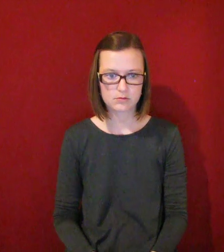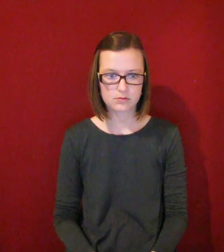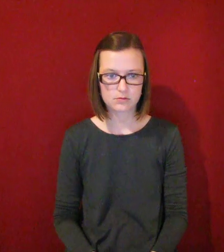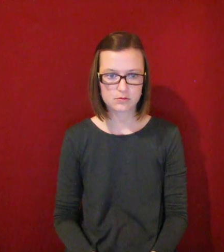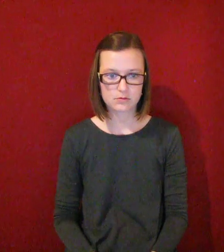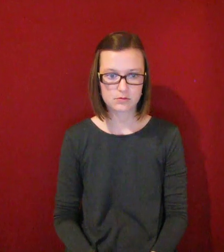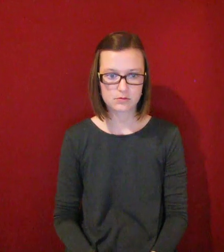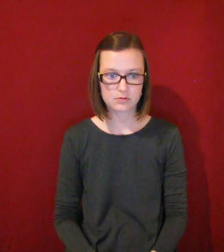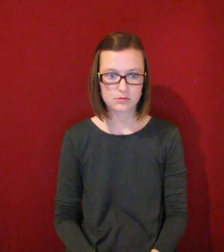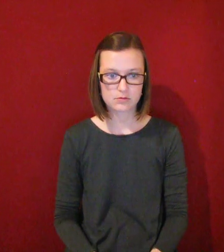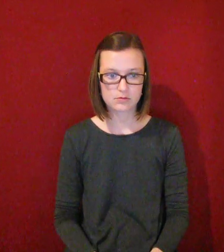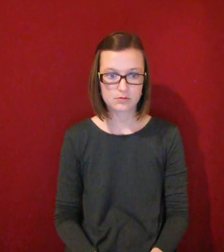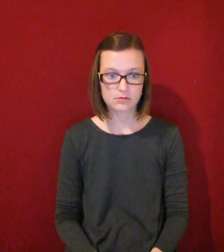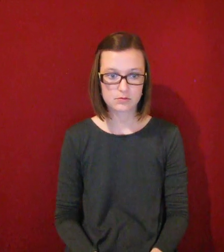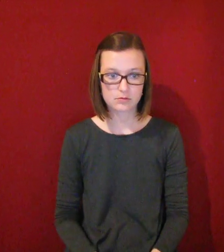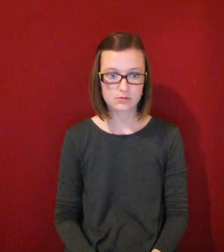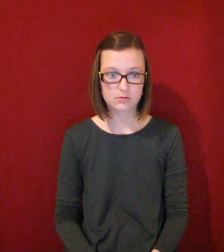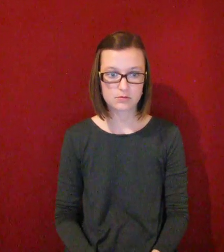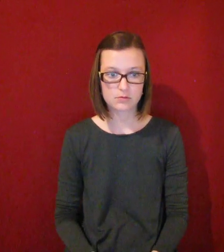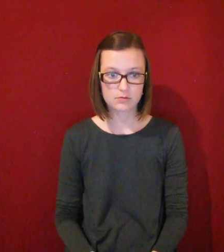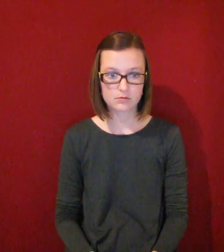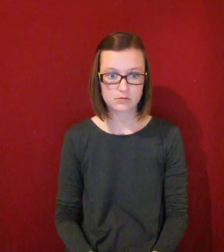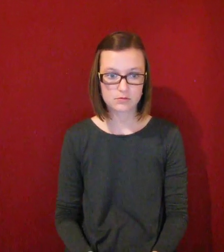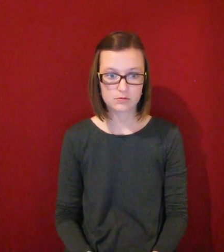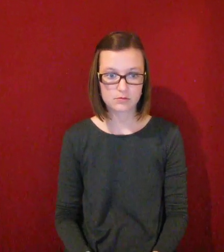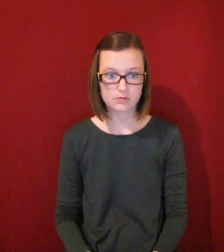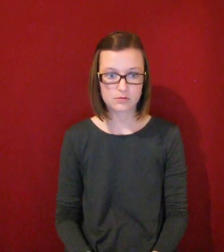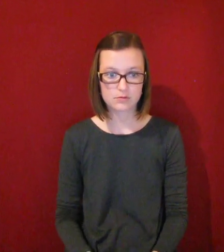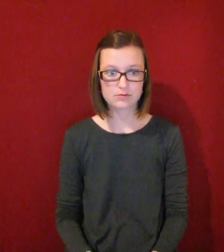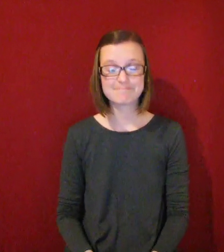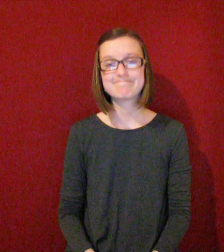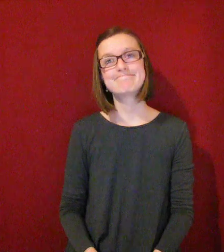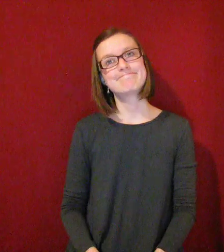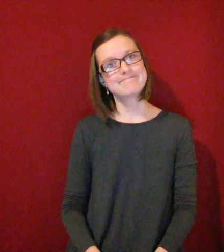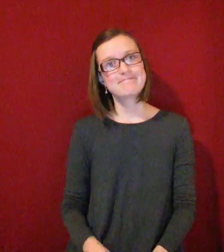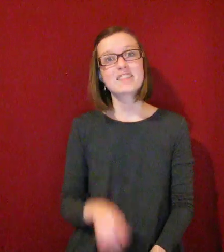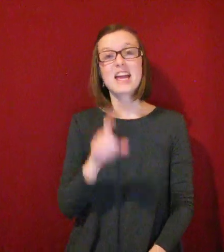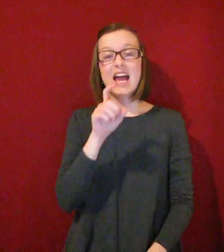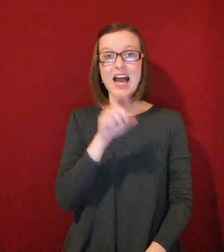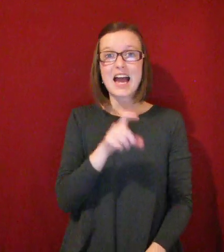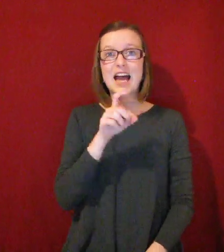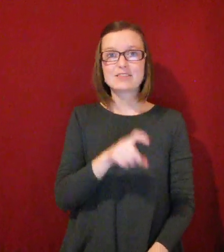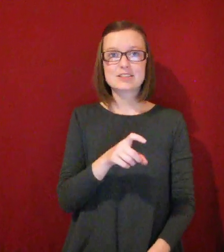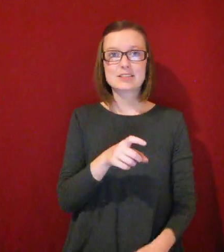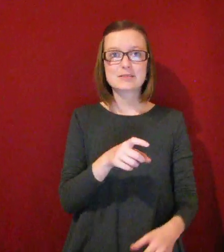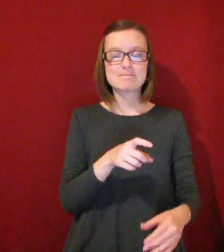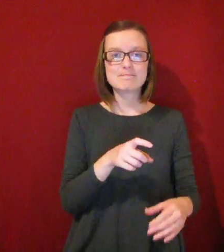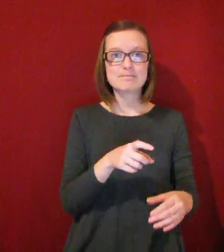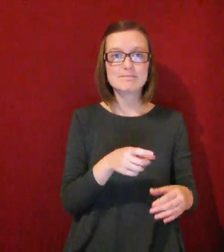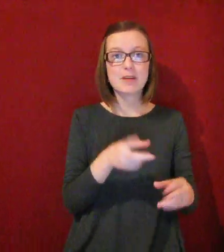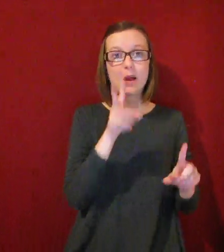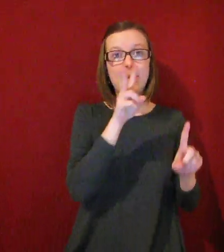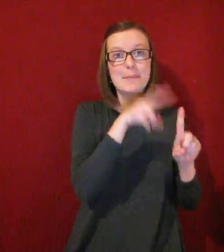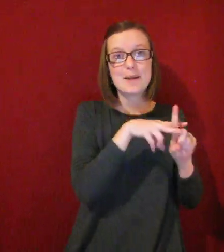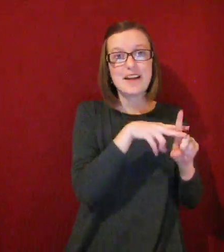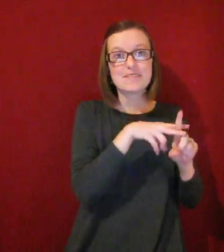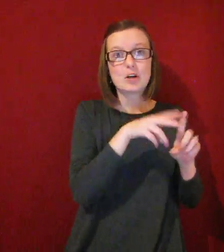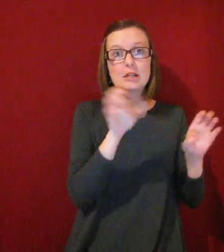Okay. Well, what we'll do is we'll have to put in a request for emergency assistance, and then maybe we can go and follow back up with